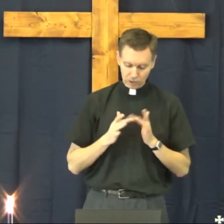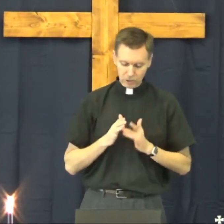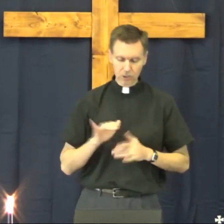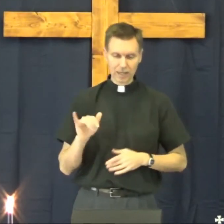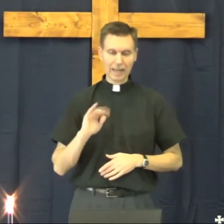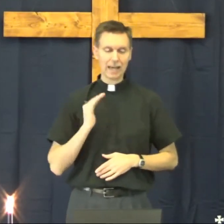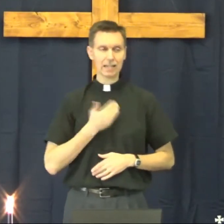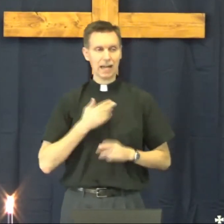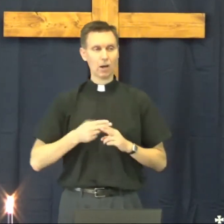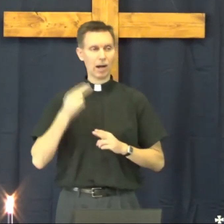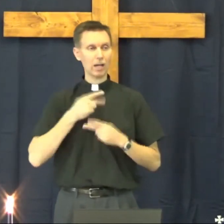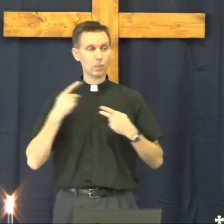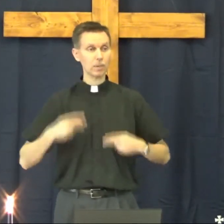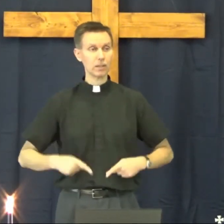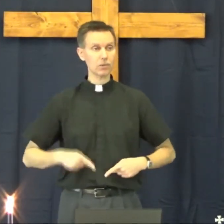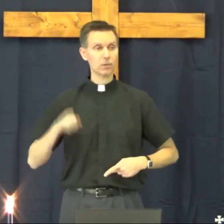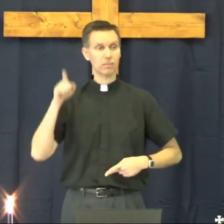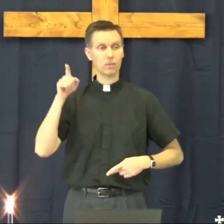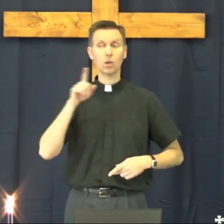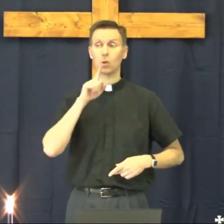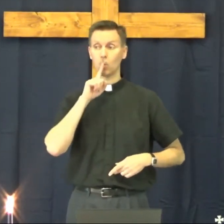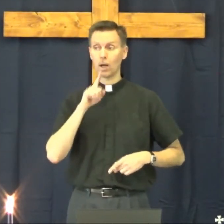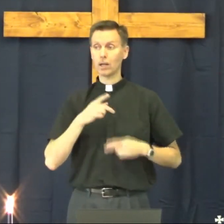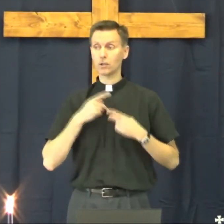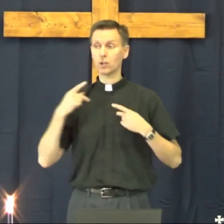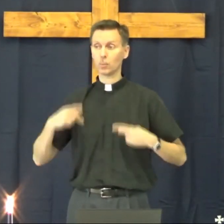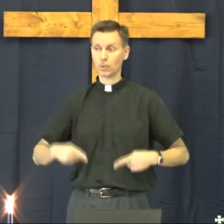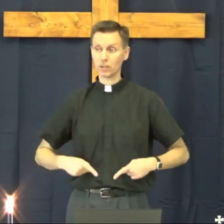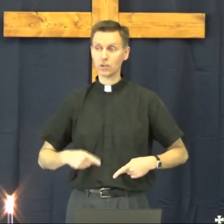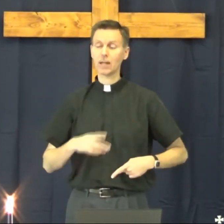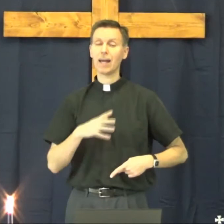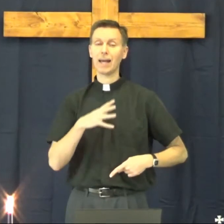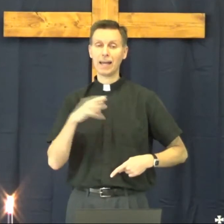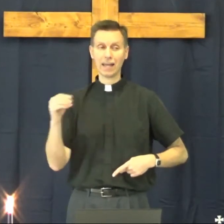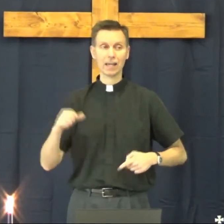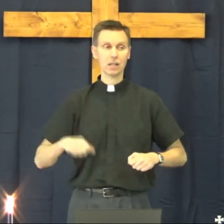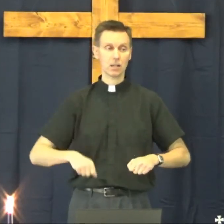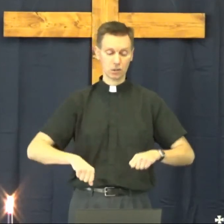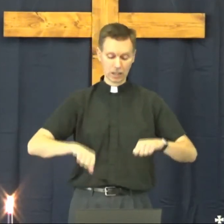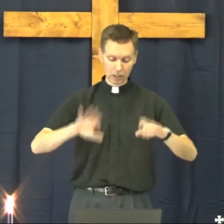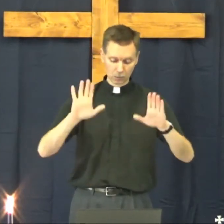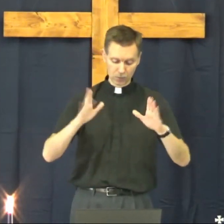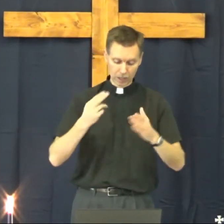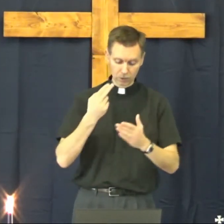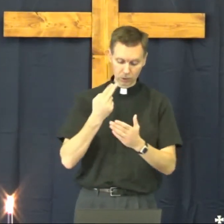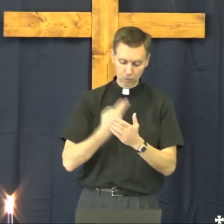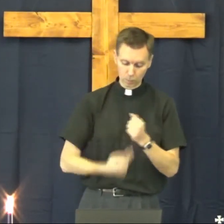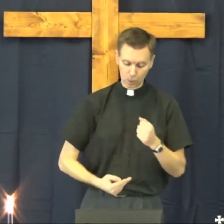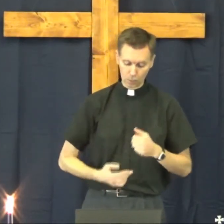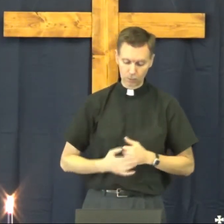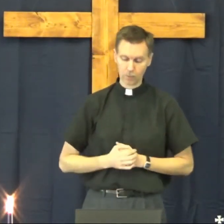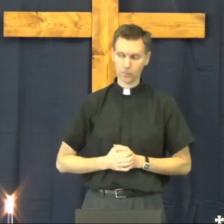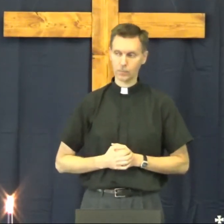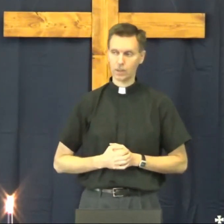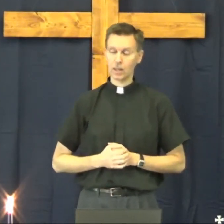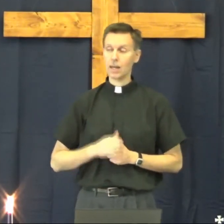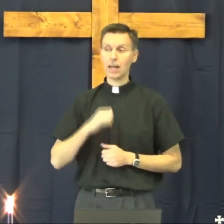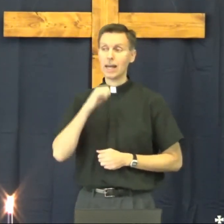Jesus, as our high priest, was priest and sacrifice both. And